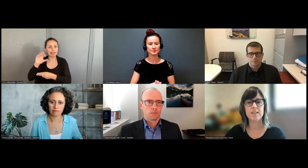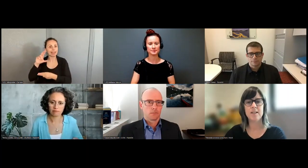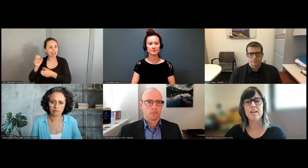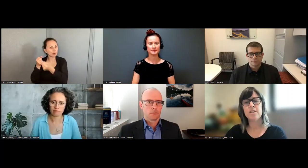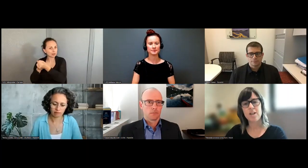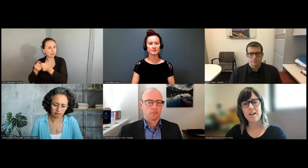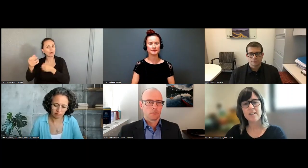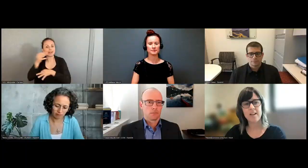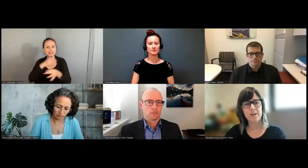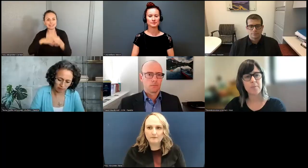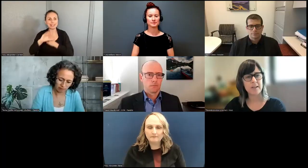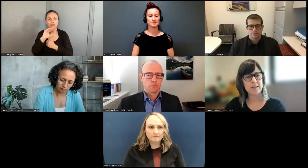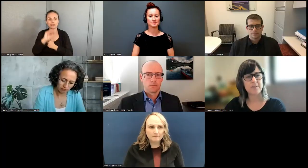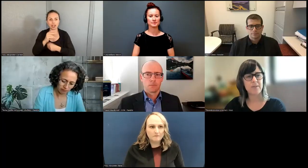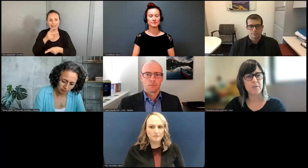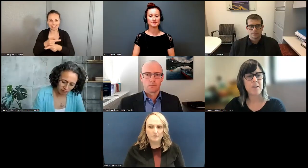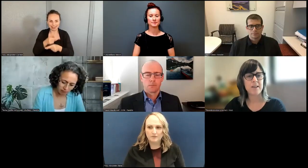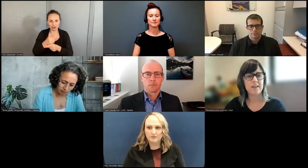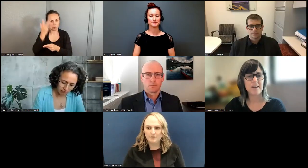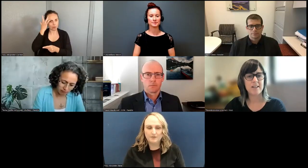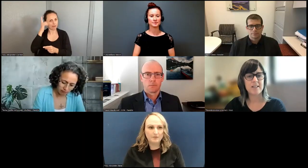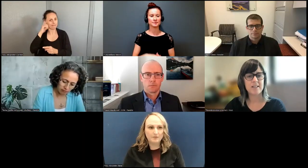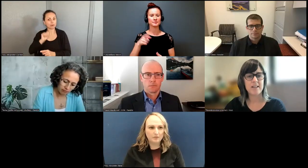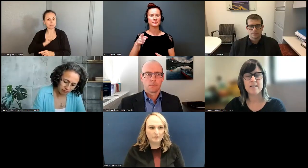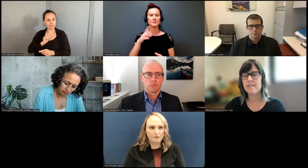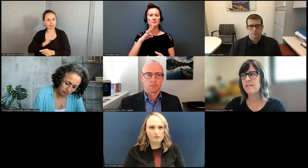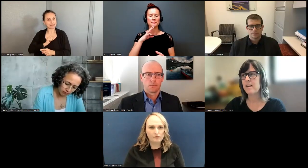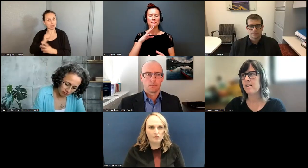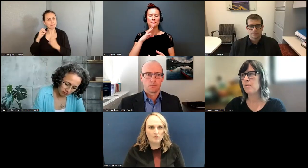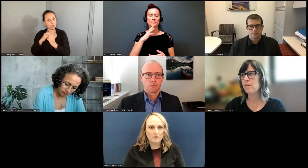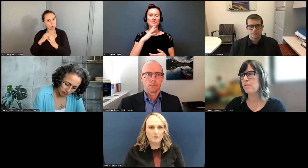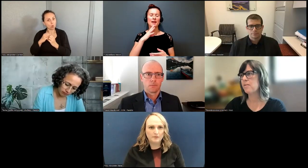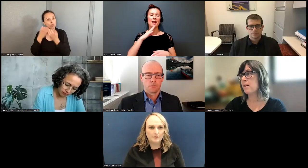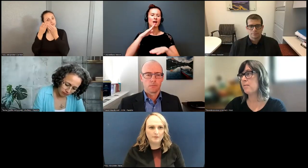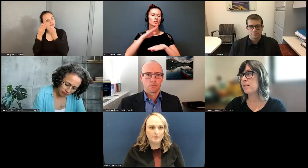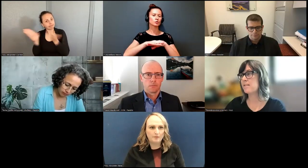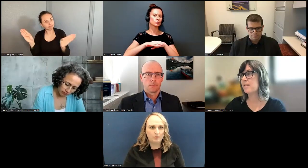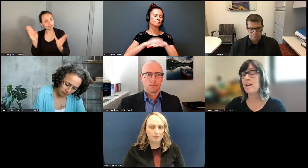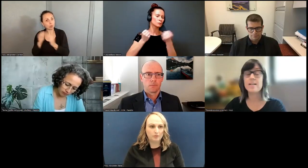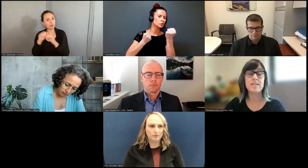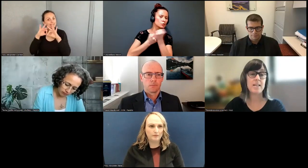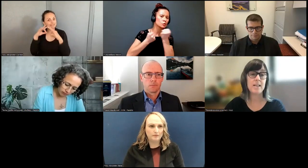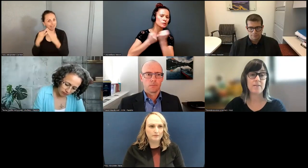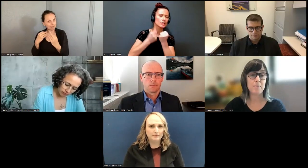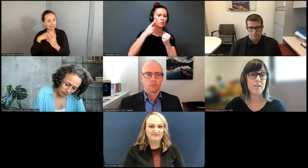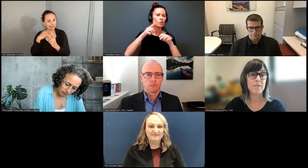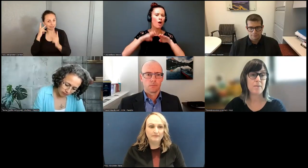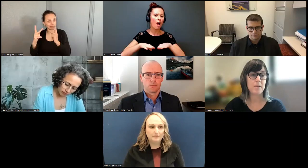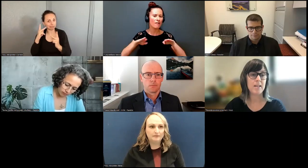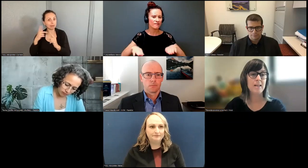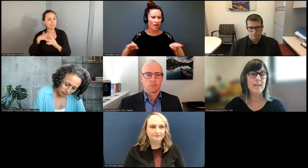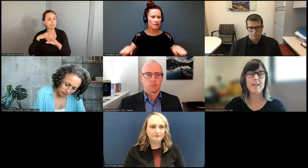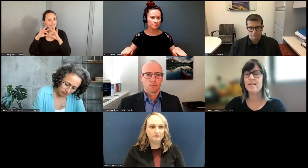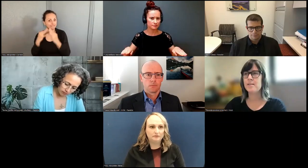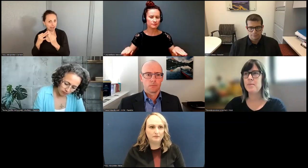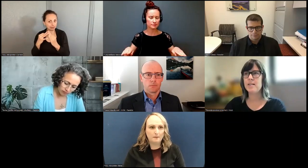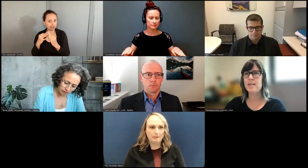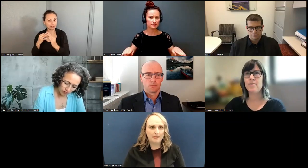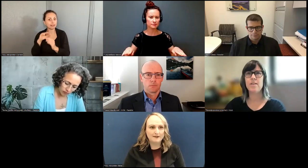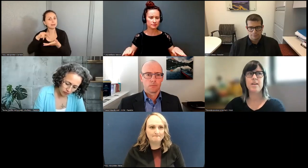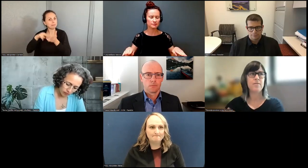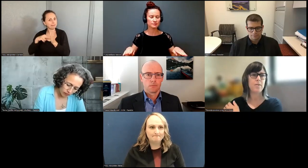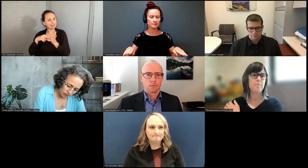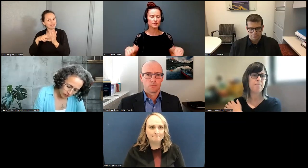of just childcare because for me it extends with the families that I see, and for my family, this